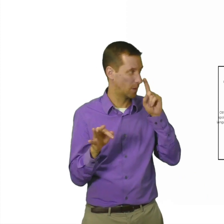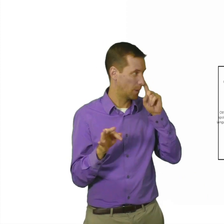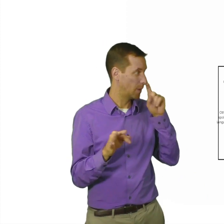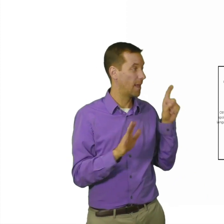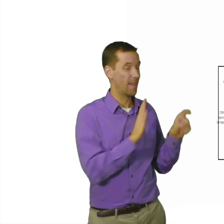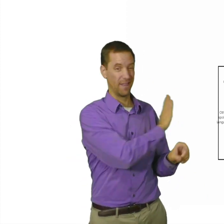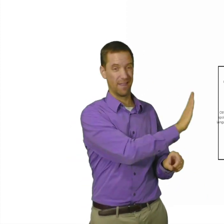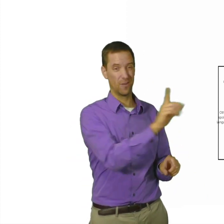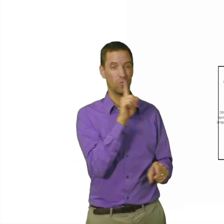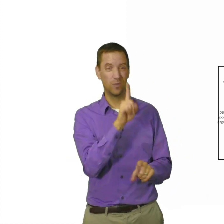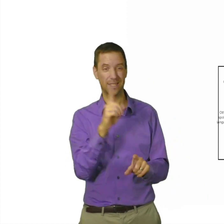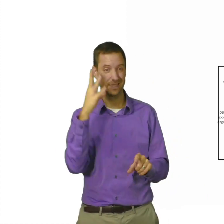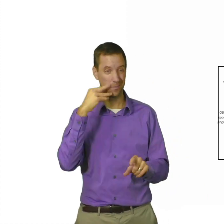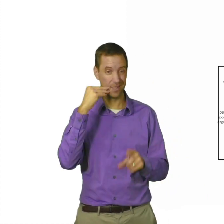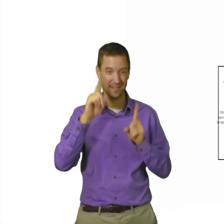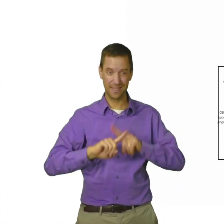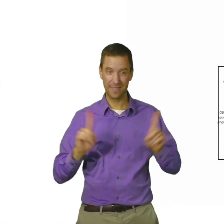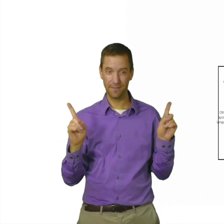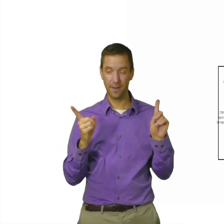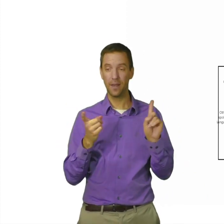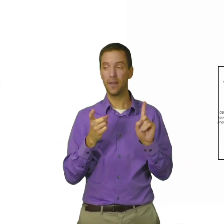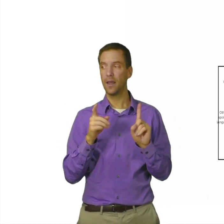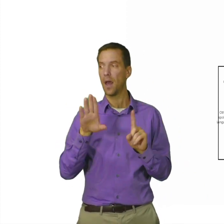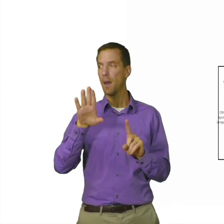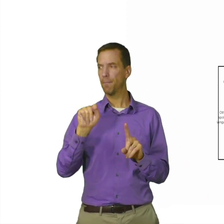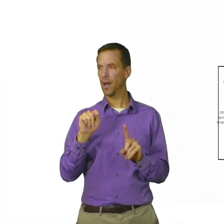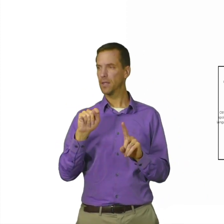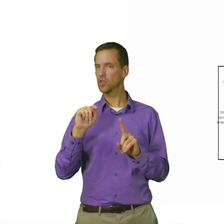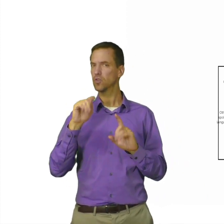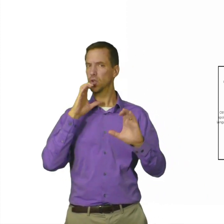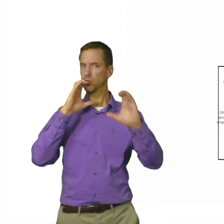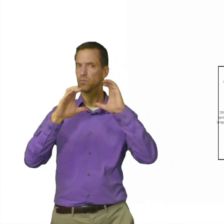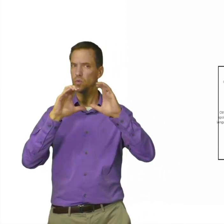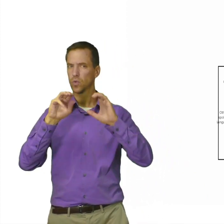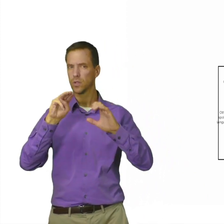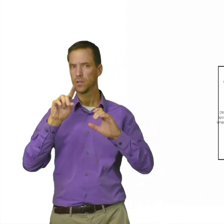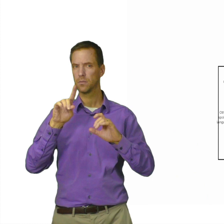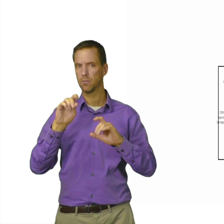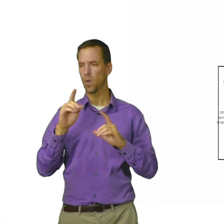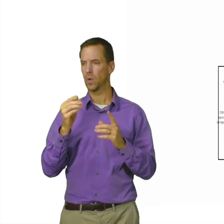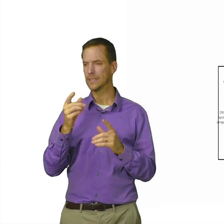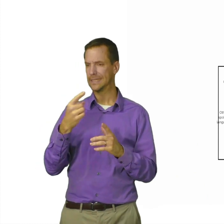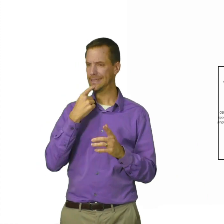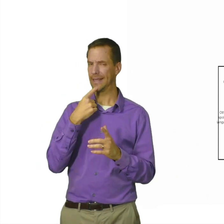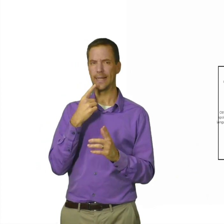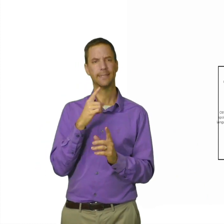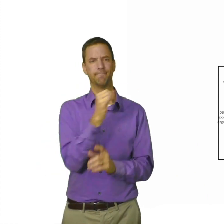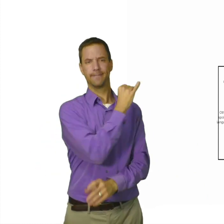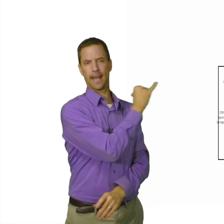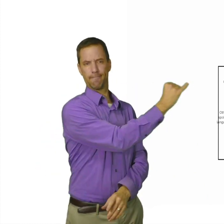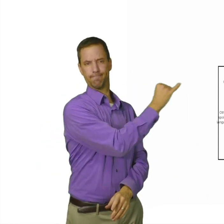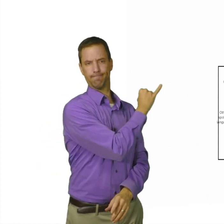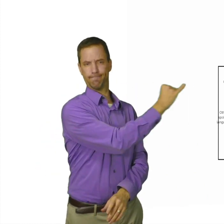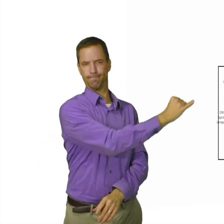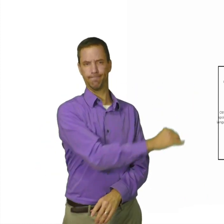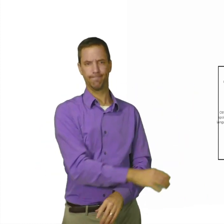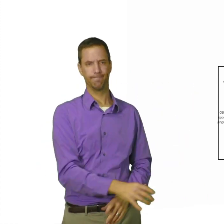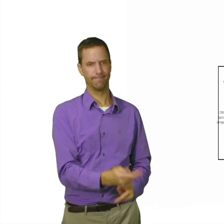spoken language. So their real-life experience is very different, but communication mode would say that they